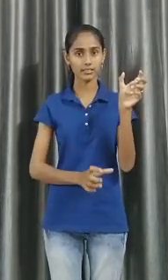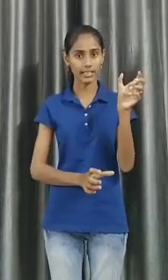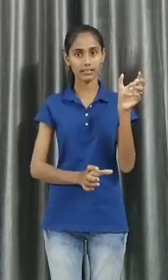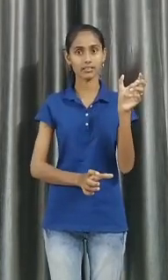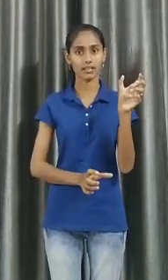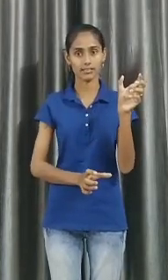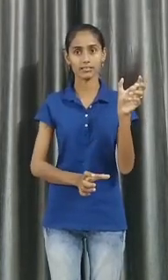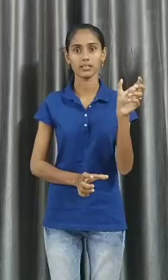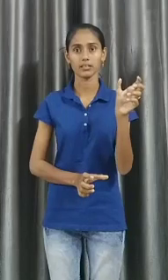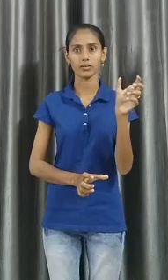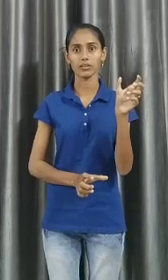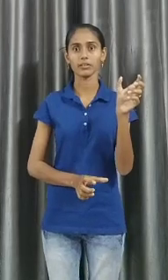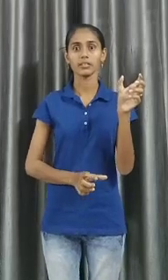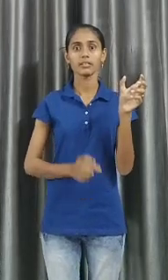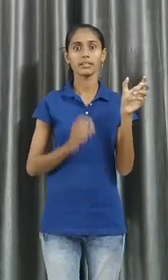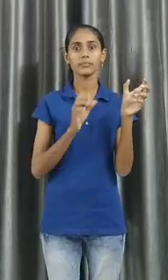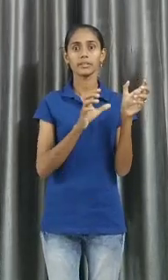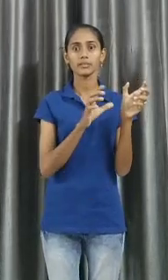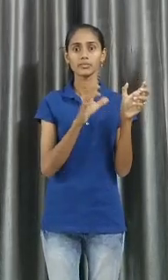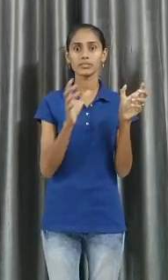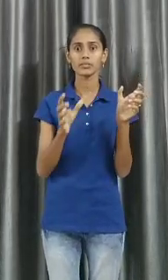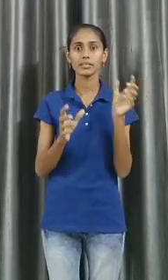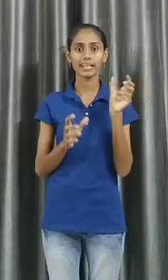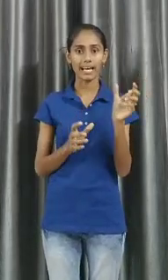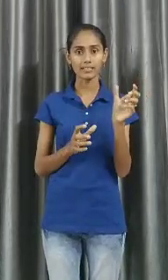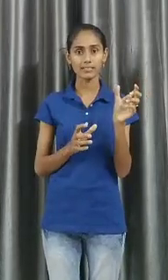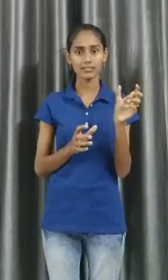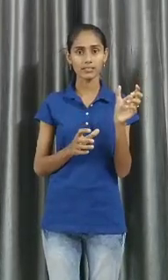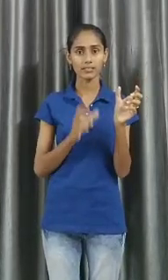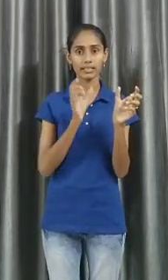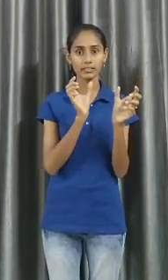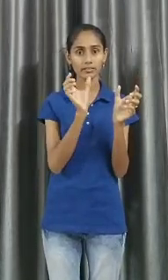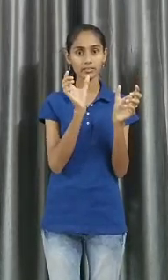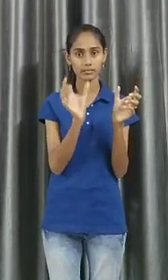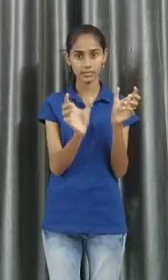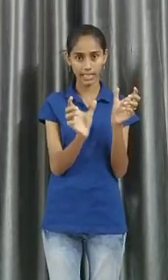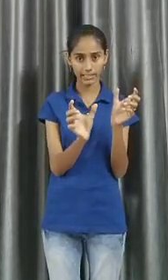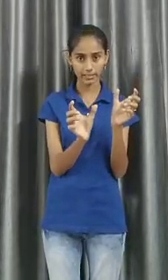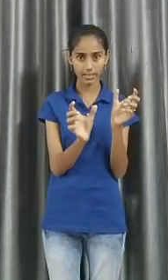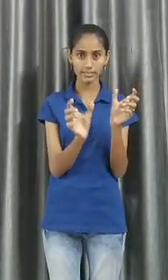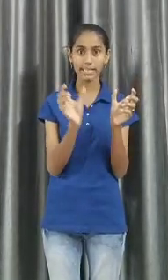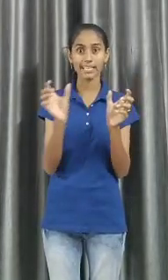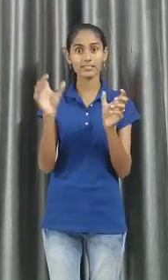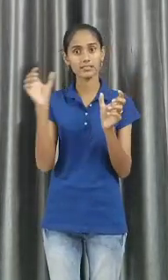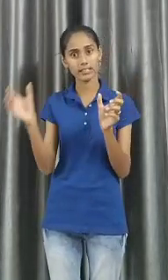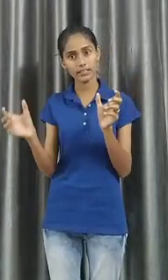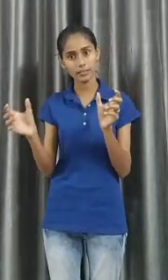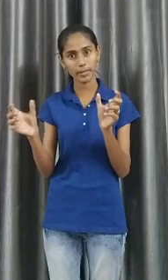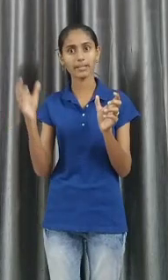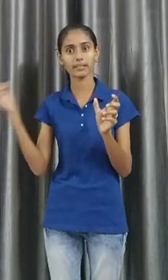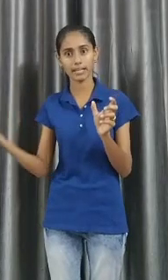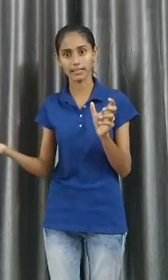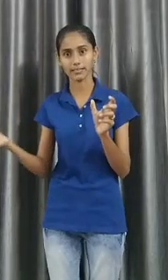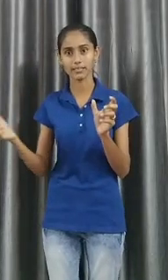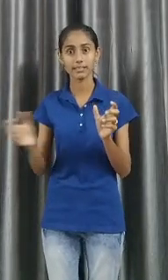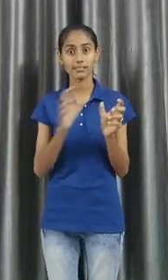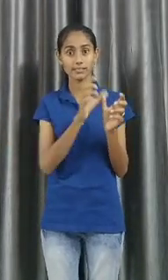a child class called. Then we use the class, then child class, extend, parent class. This is